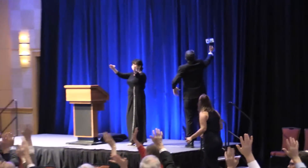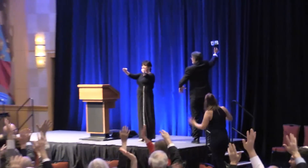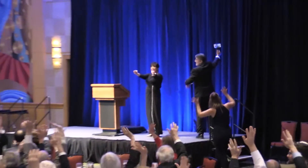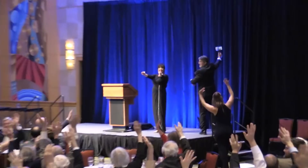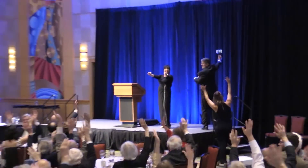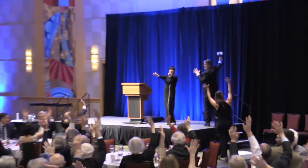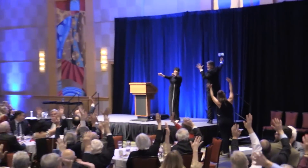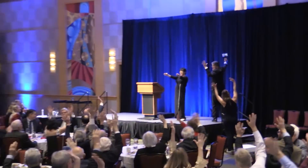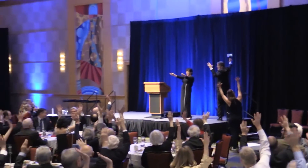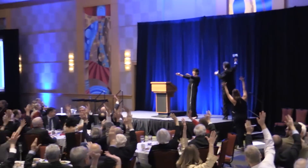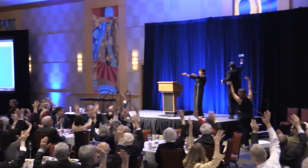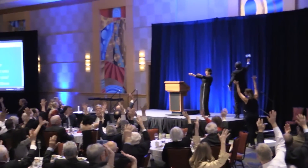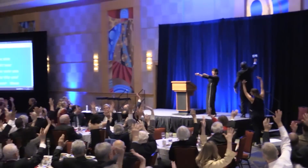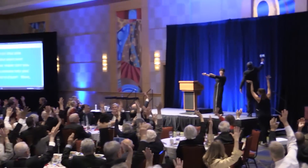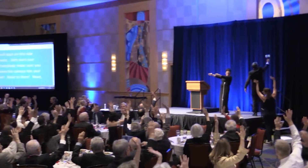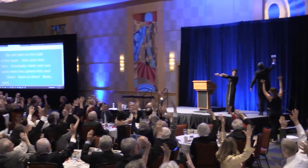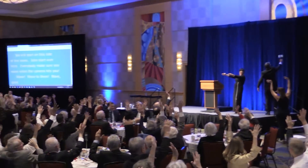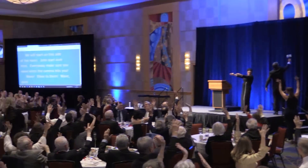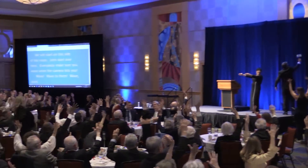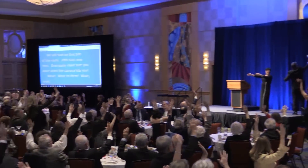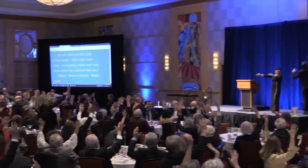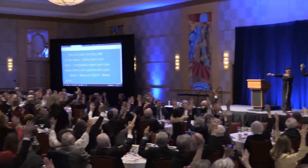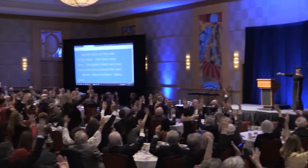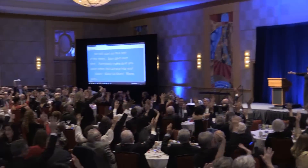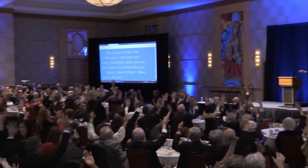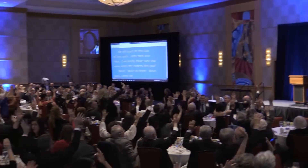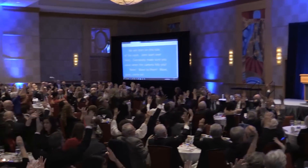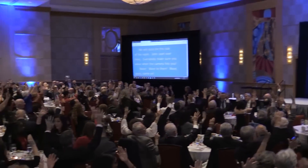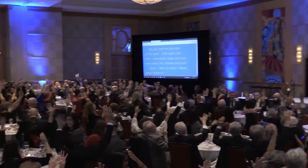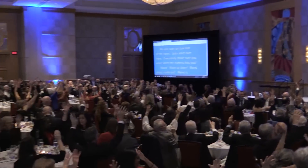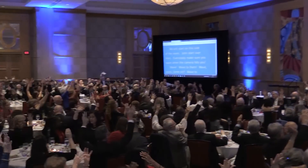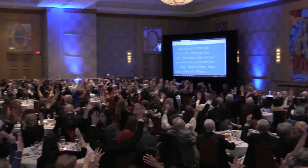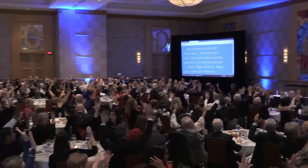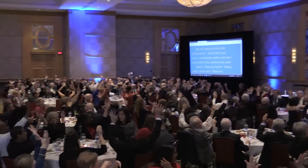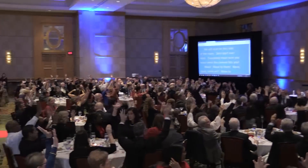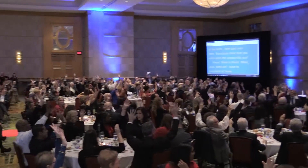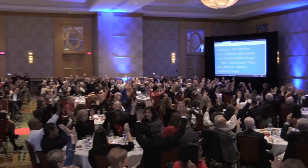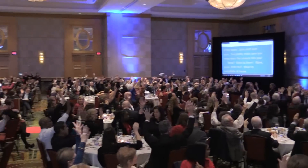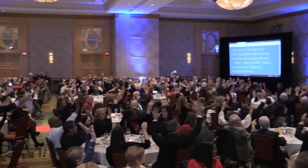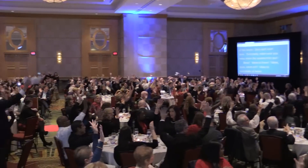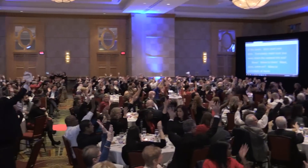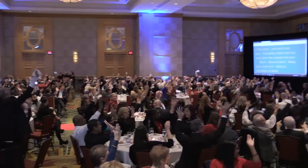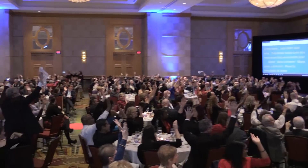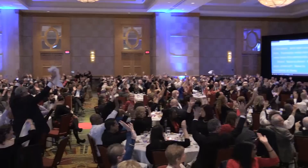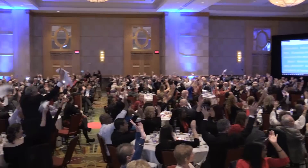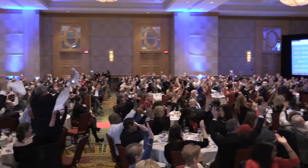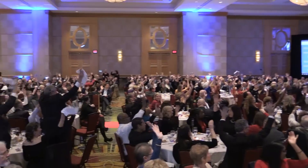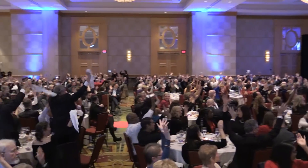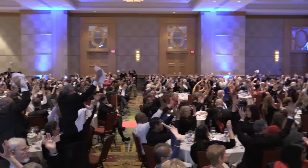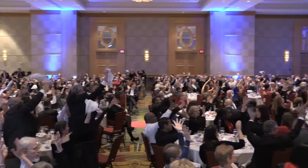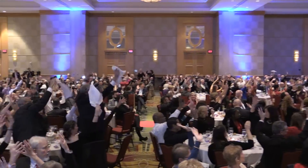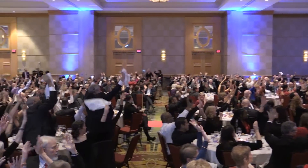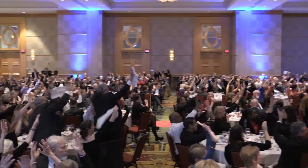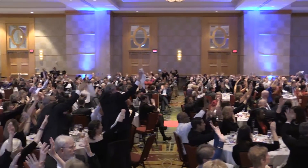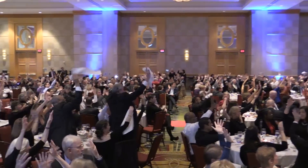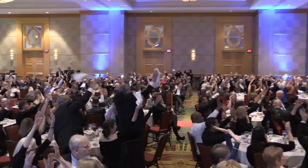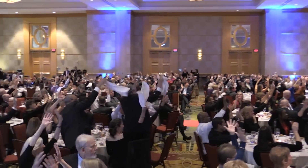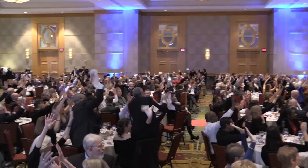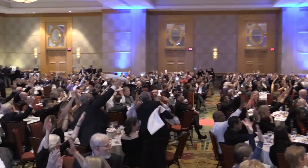on. Wave to everybody at home. Wave. All right, keep moving your camera. Over here, people over here. Hey, at home.